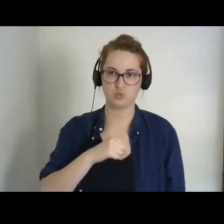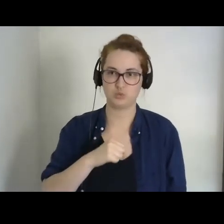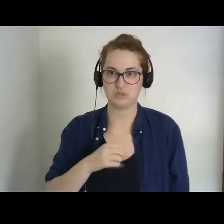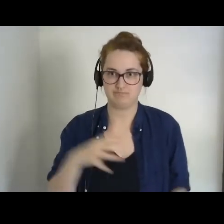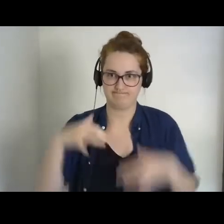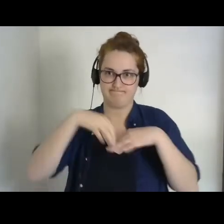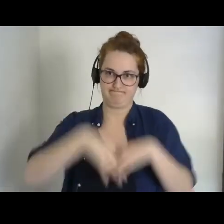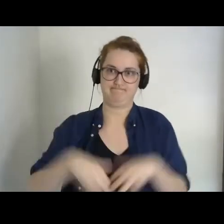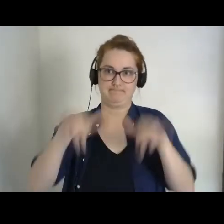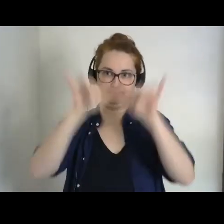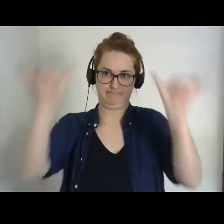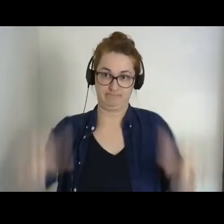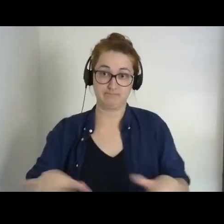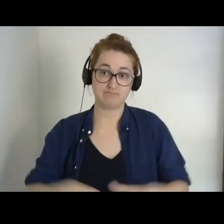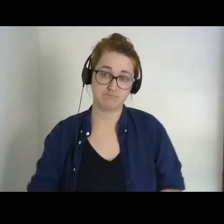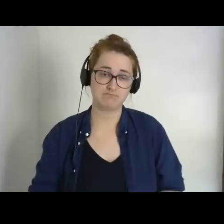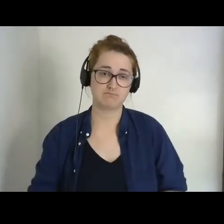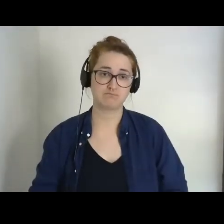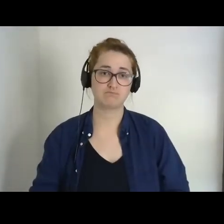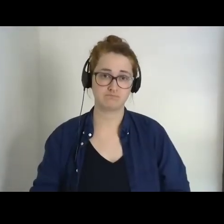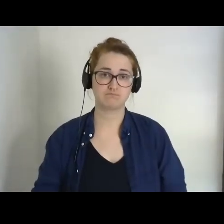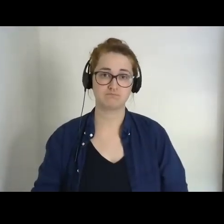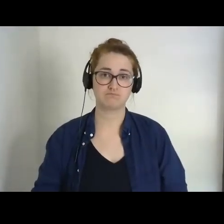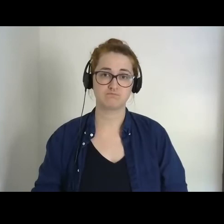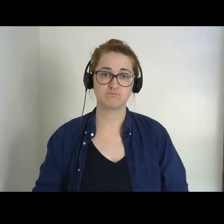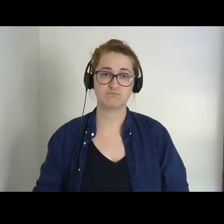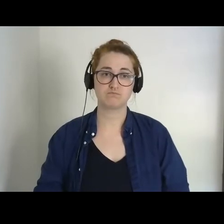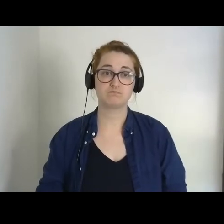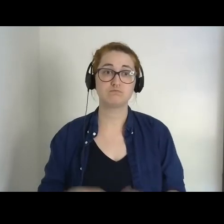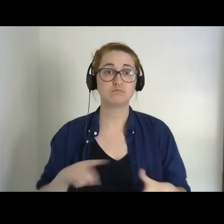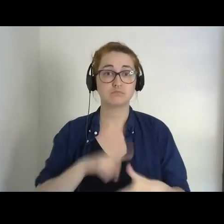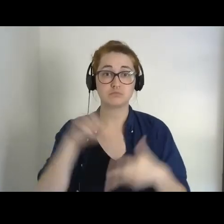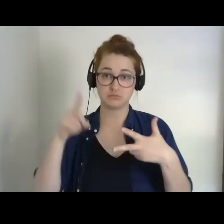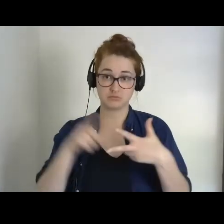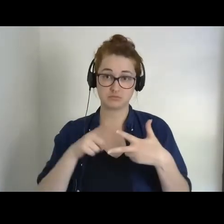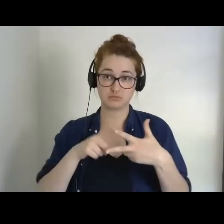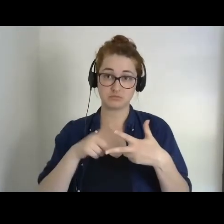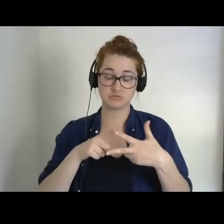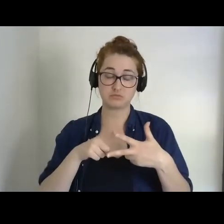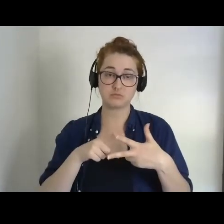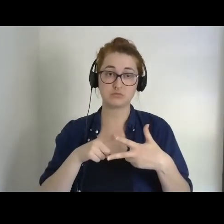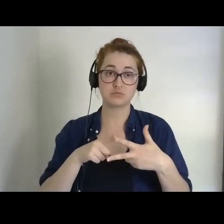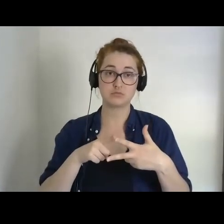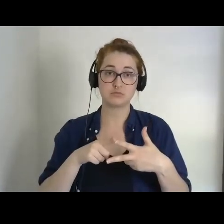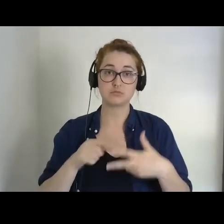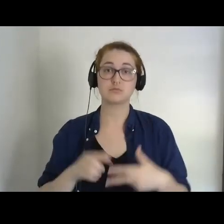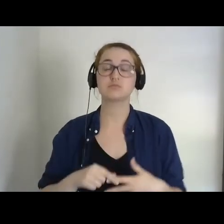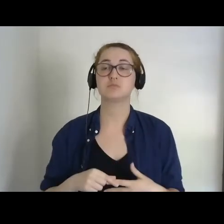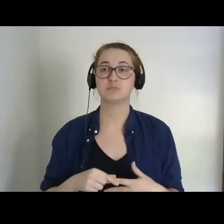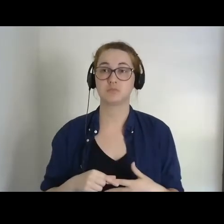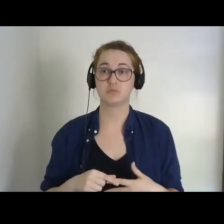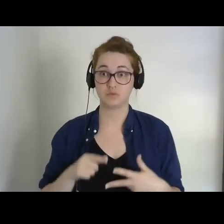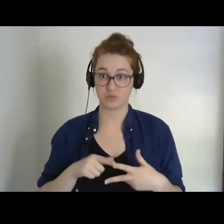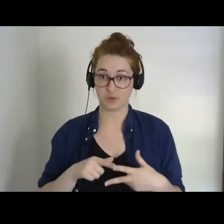institutional level. And the second point I want to make is how this